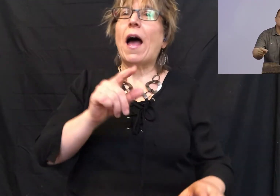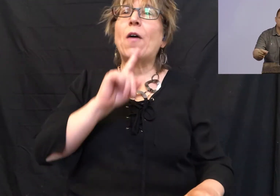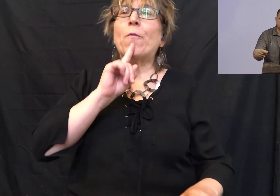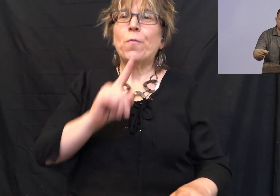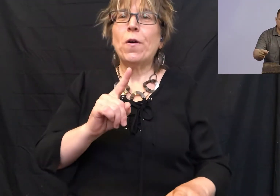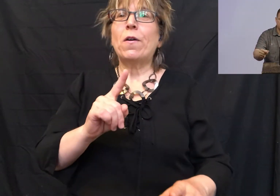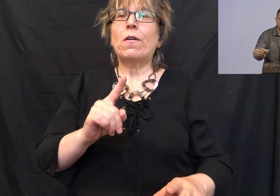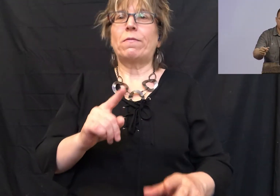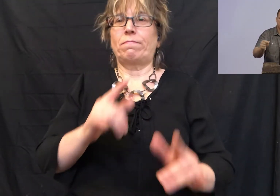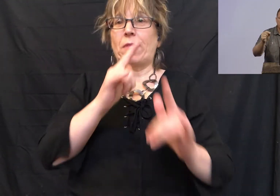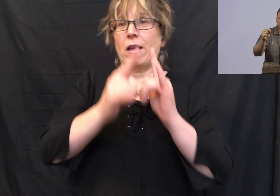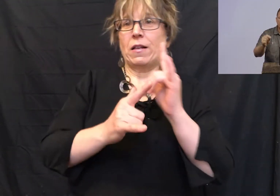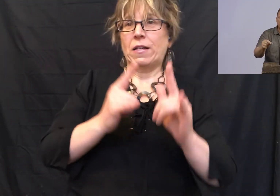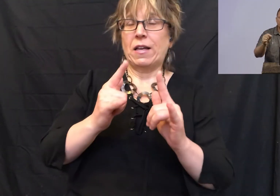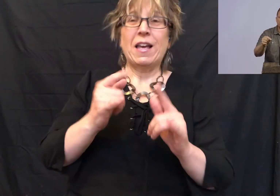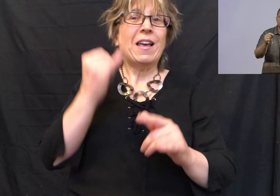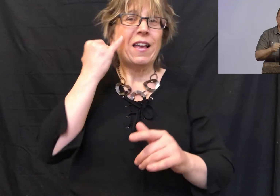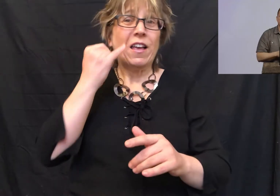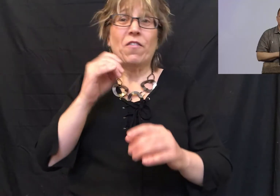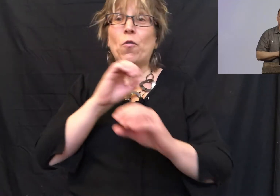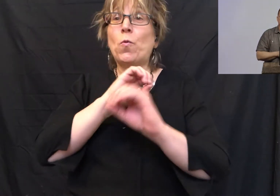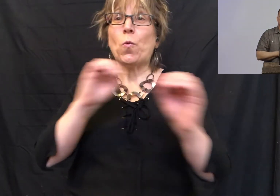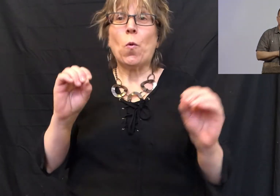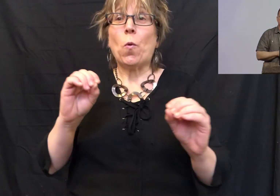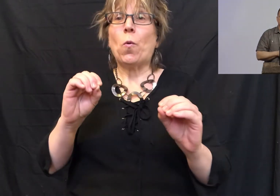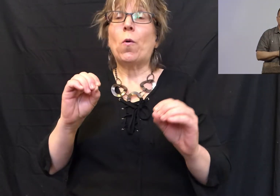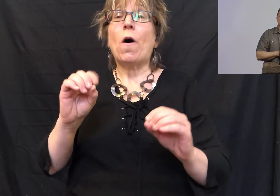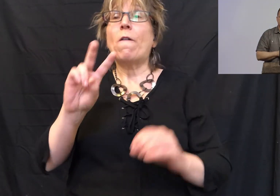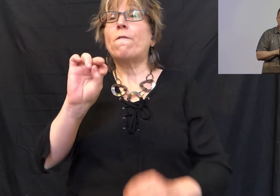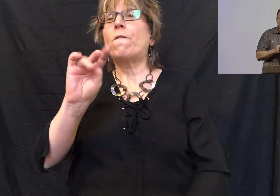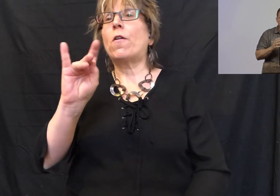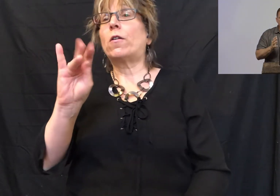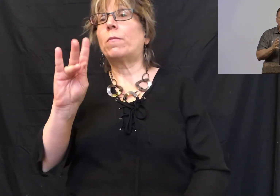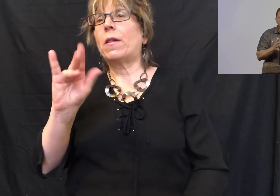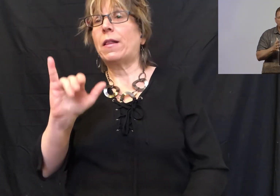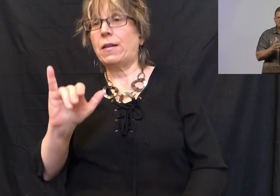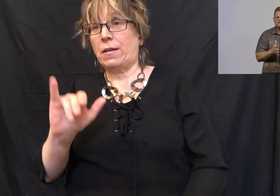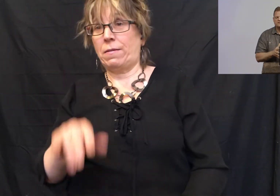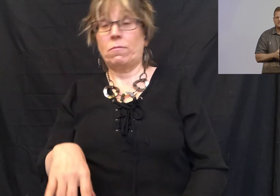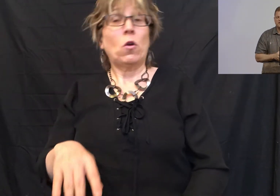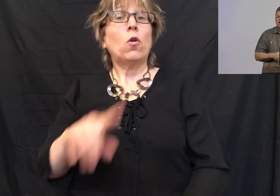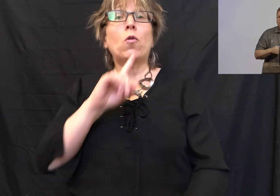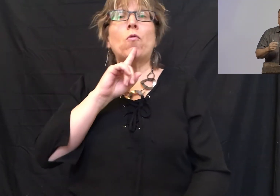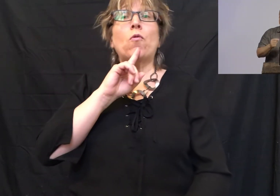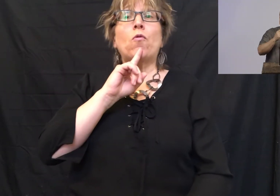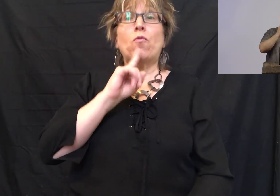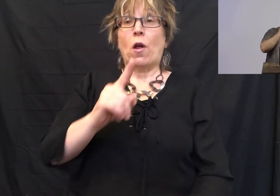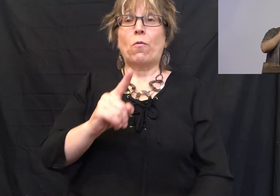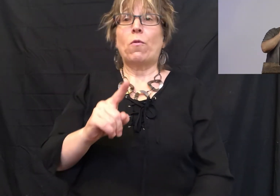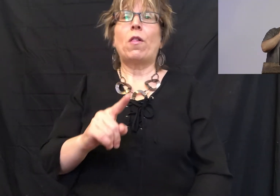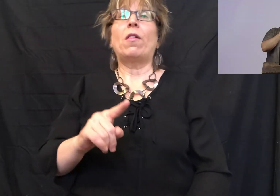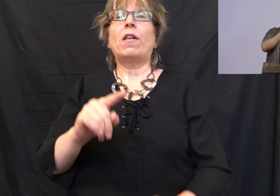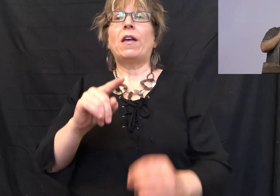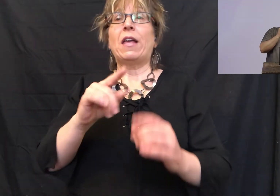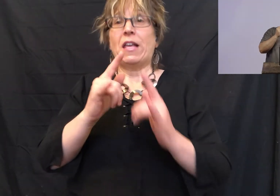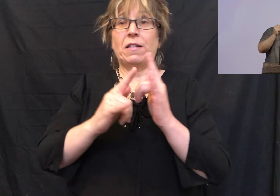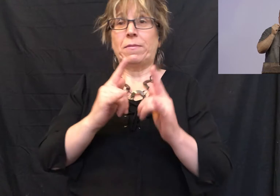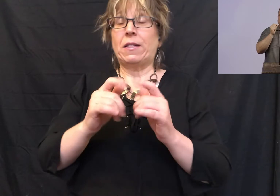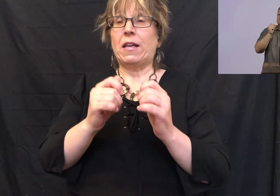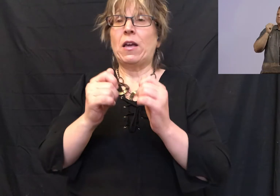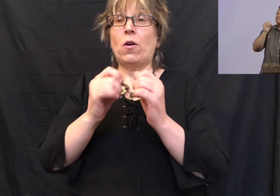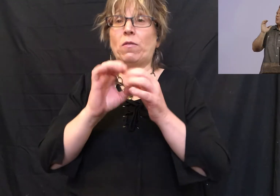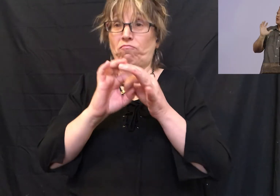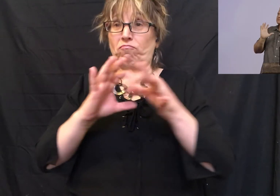real intimacy without vulnerability. That's right. There's no real intimacy without vulnerability.